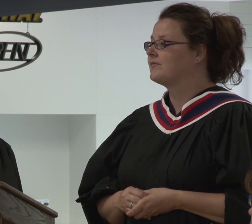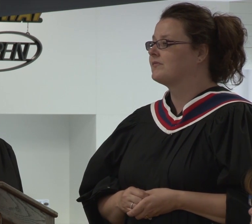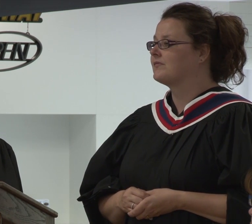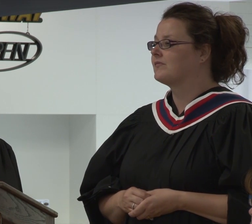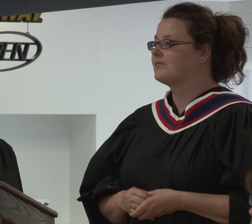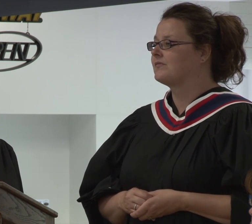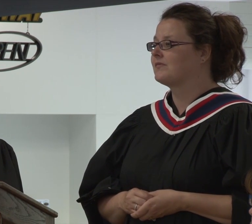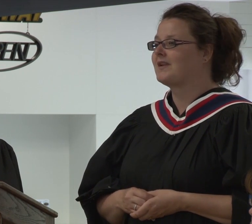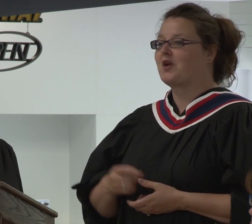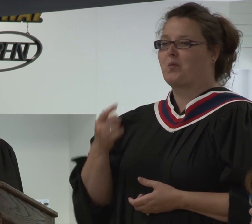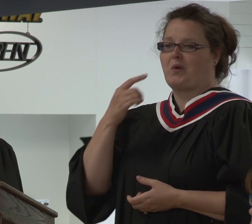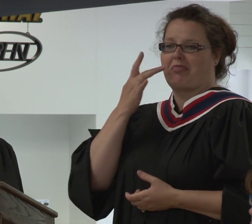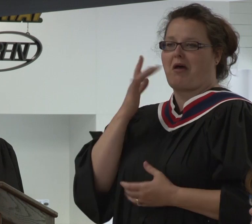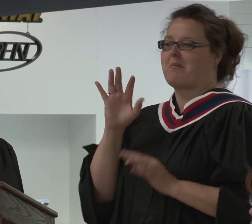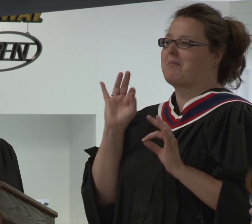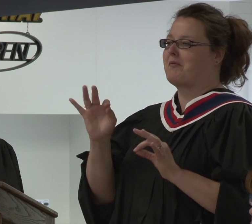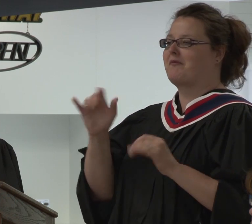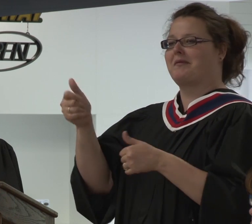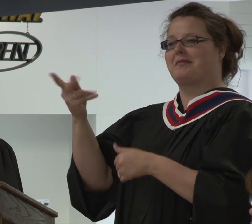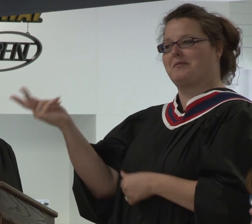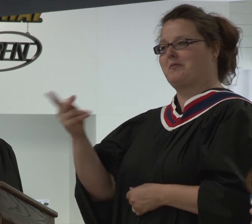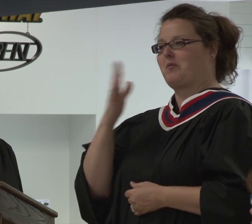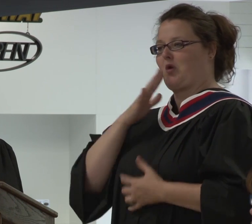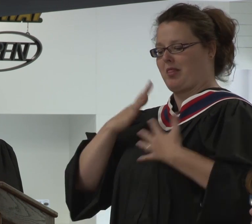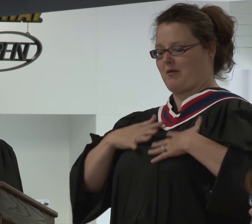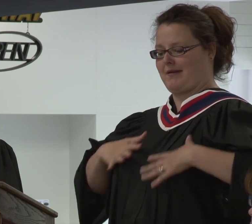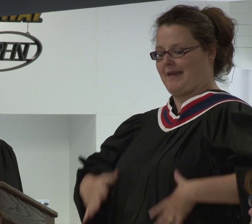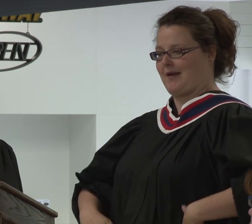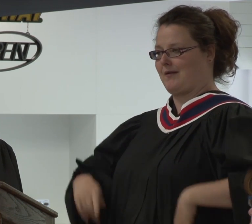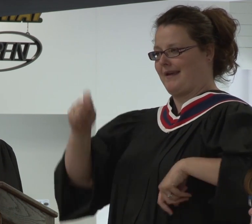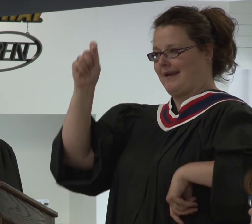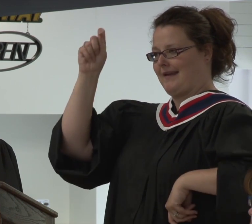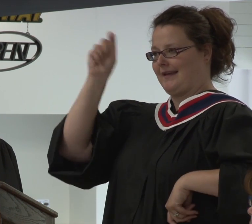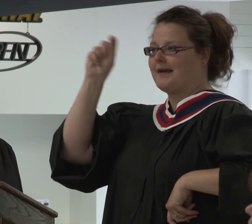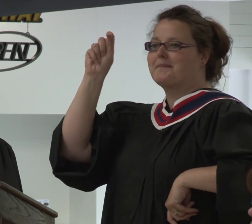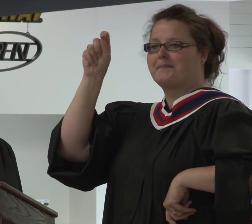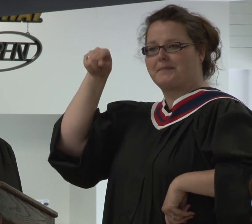see them wearing a gown and a cap,